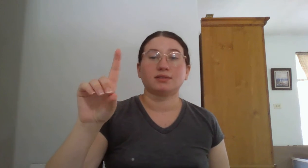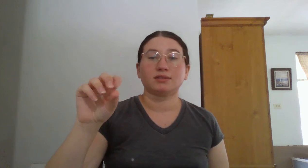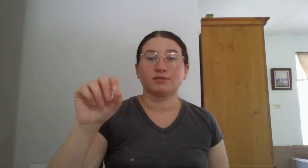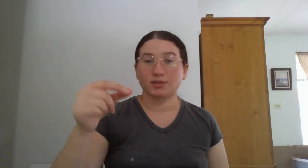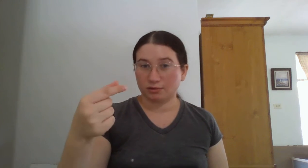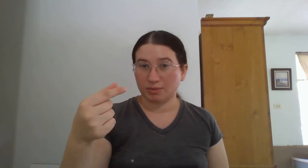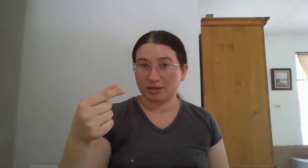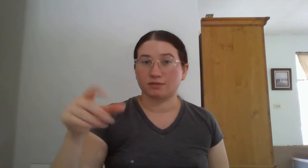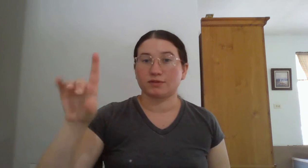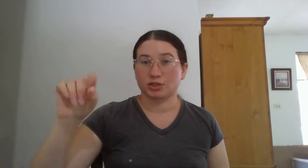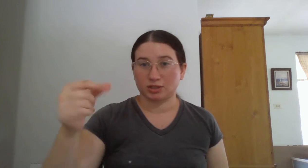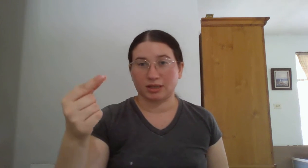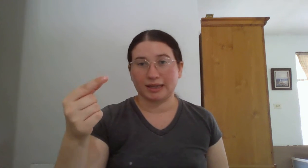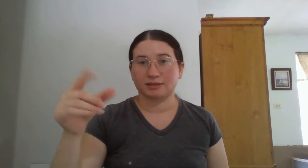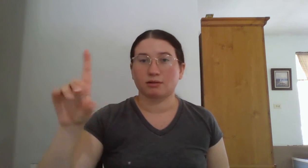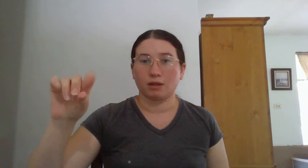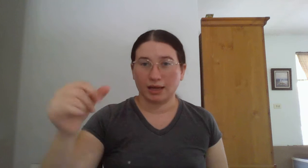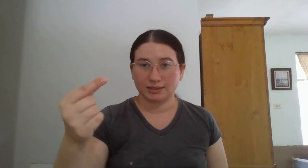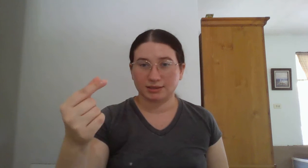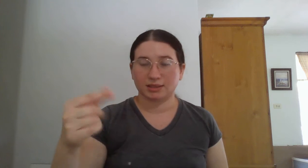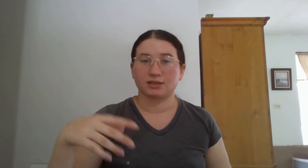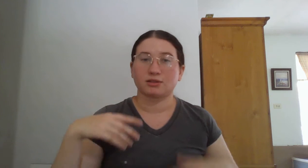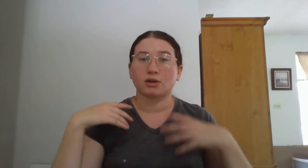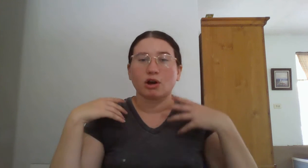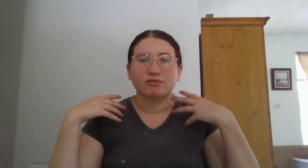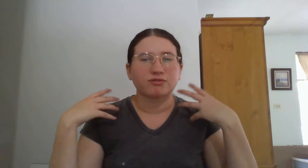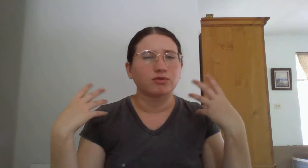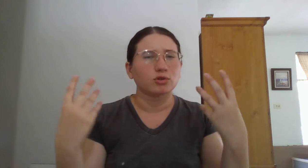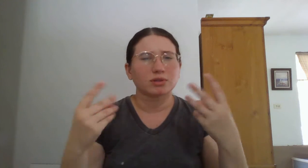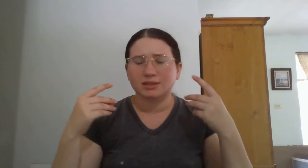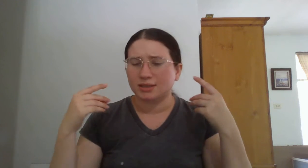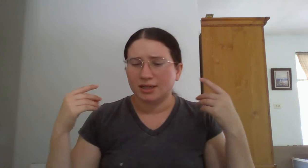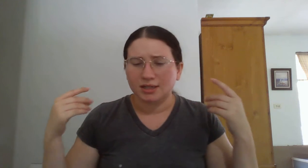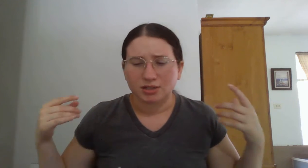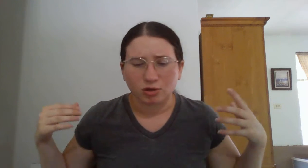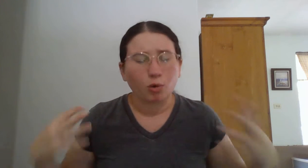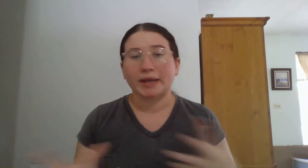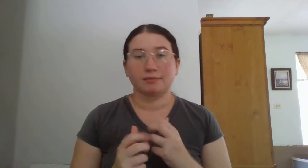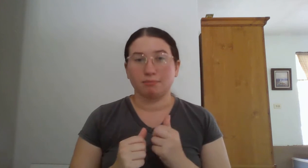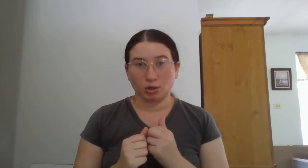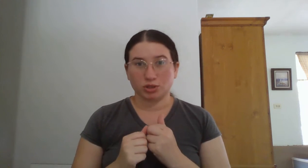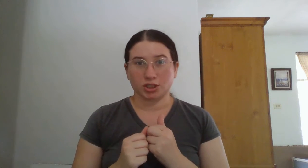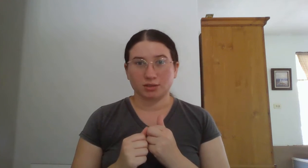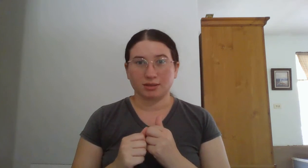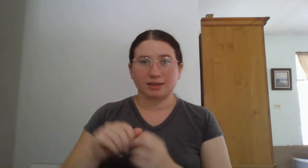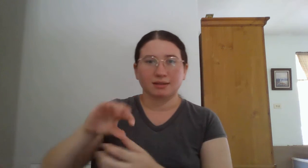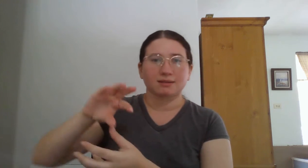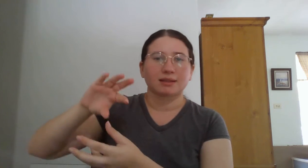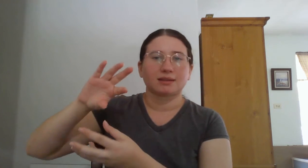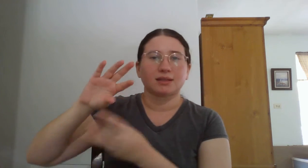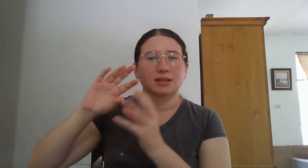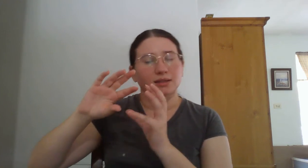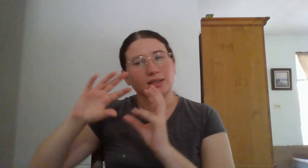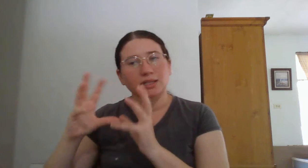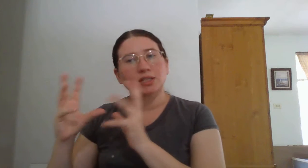This is fingerspelled versus lexicalized. It's a fluid, quick motion that the